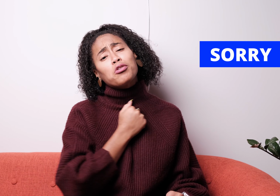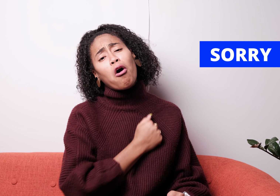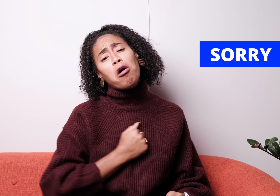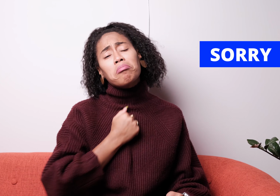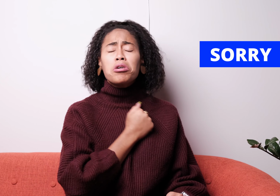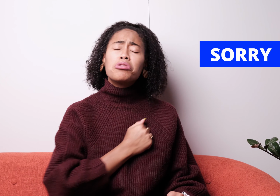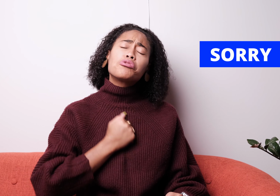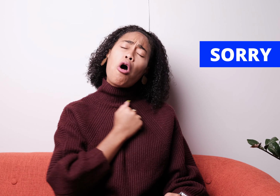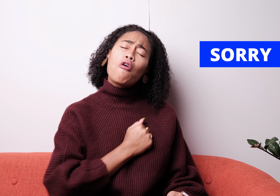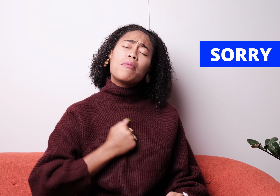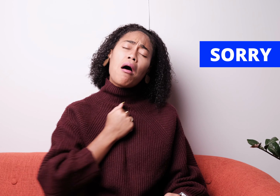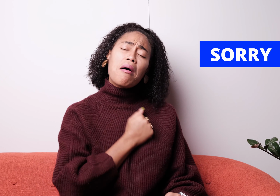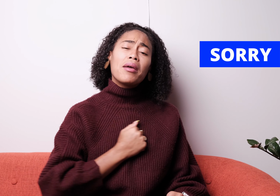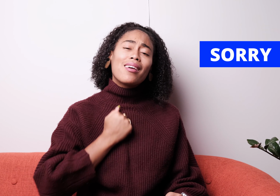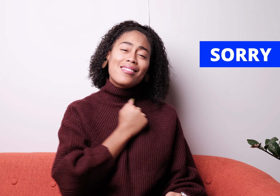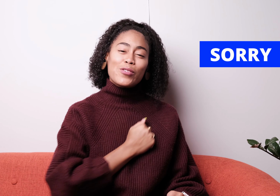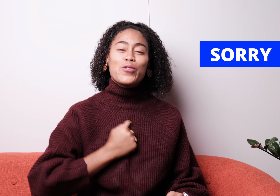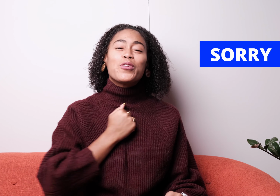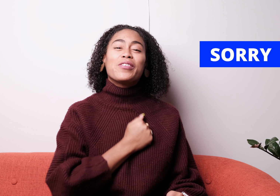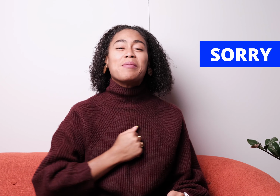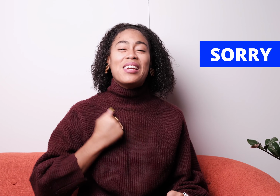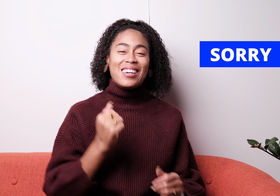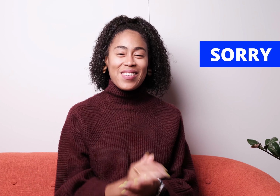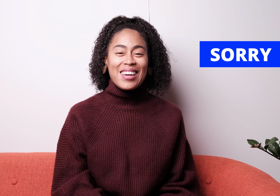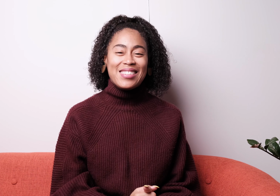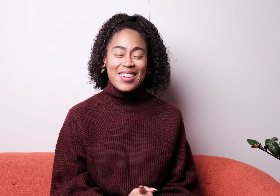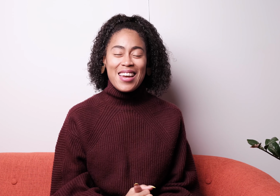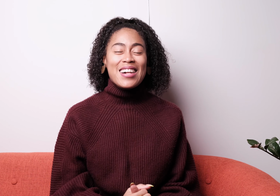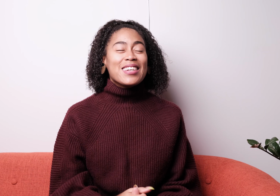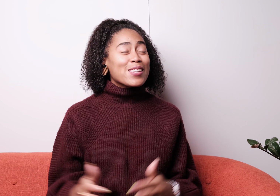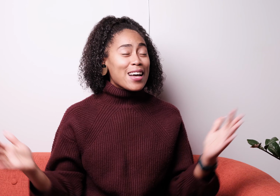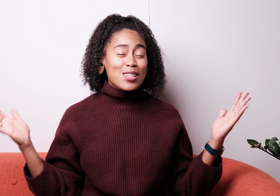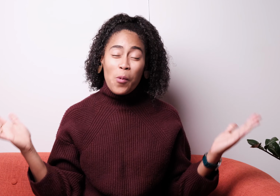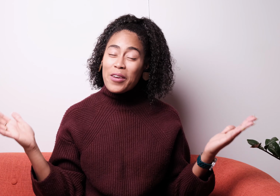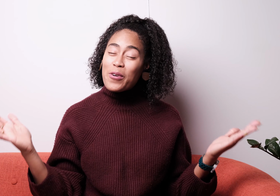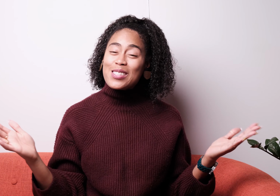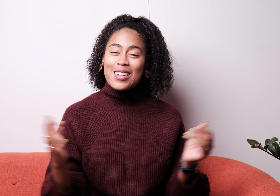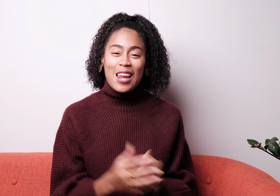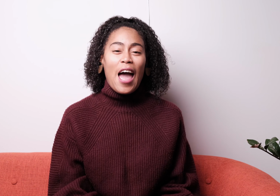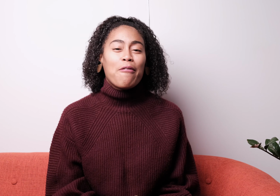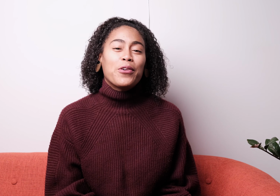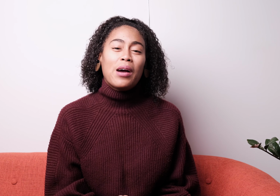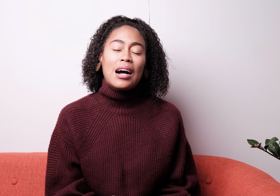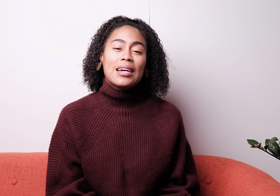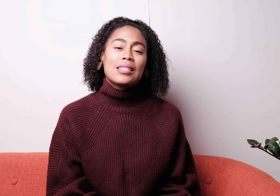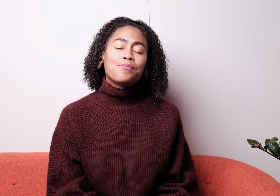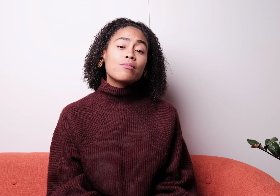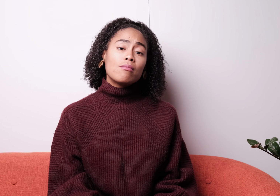on. Sorry, mommy. So you know they really mean it, right? So that's the 24 signs that I have for you guys. I